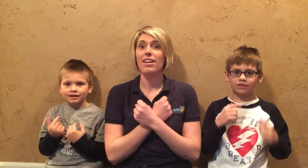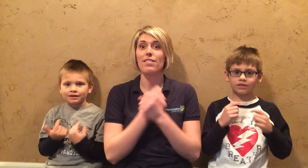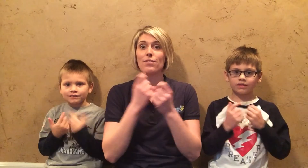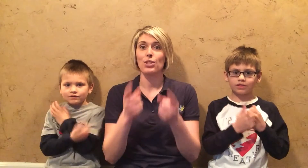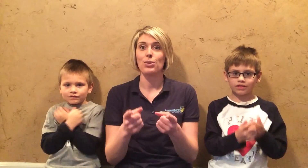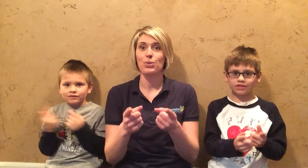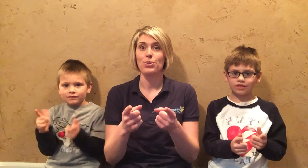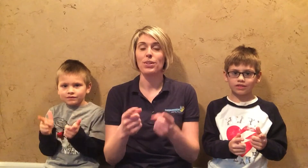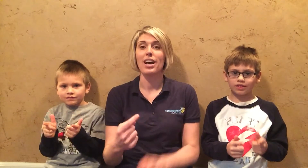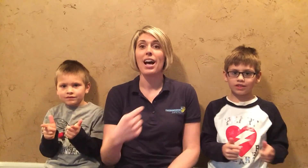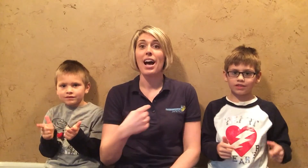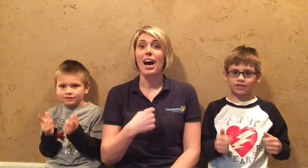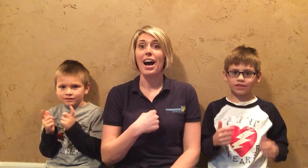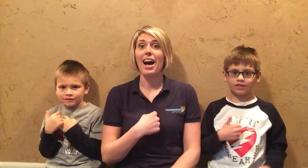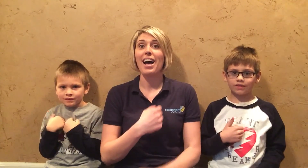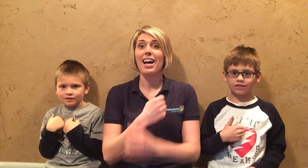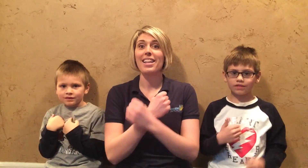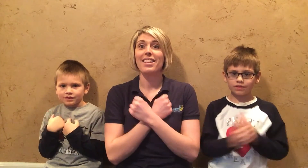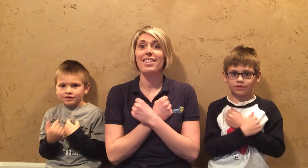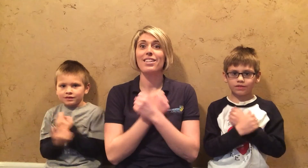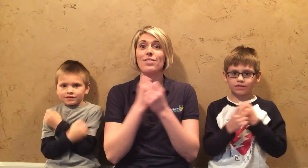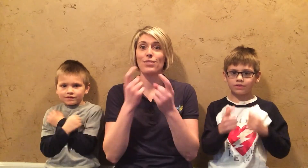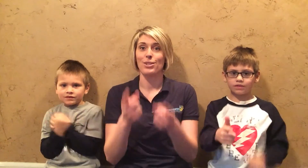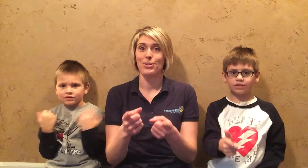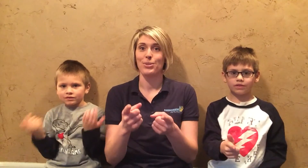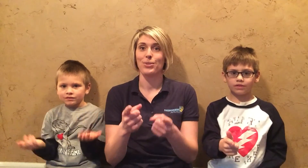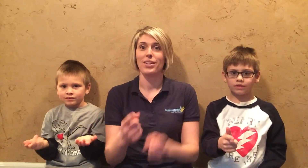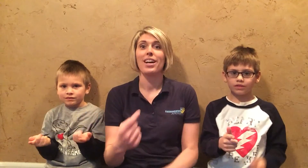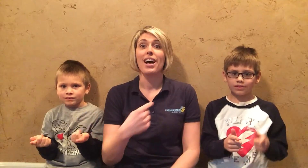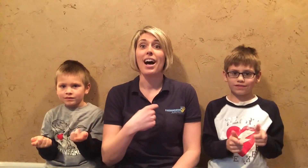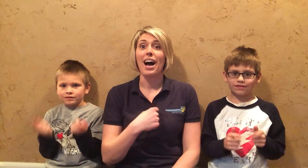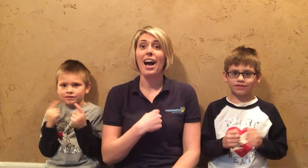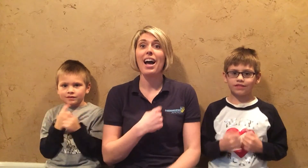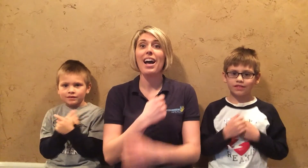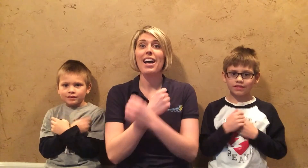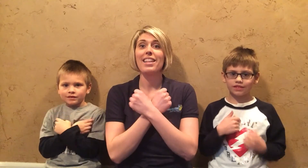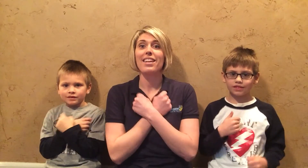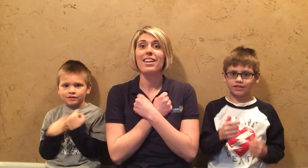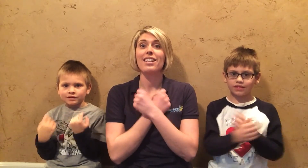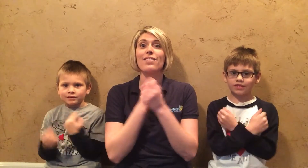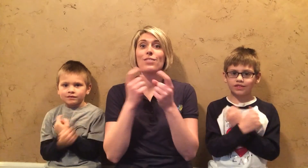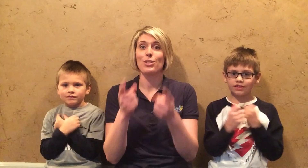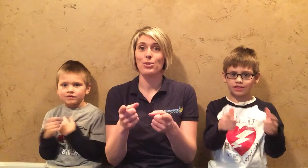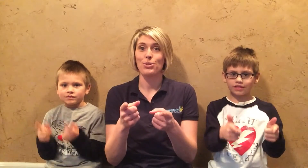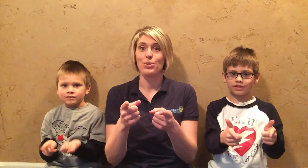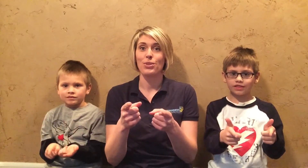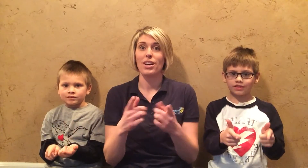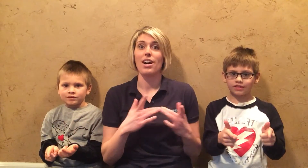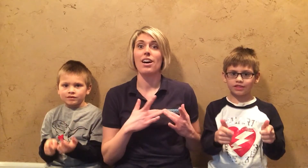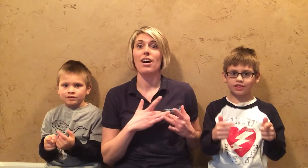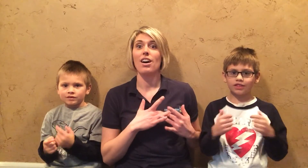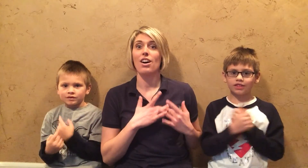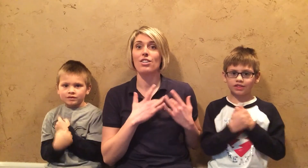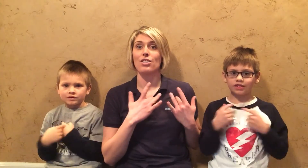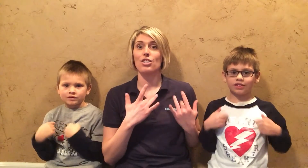love you. I love you. I love you. The heart